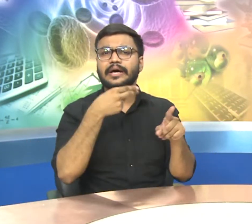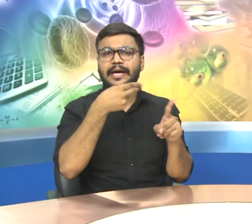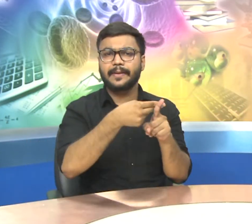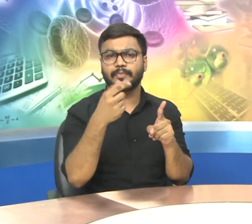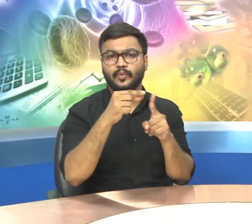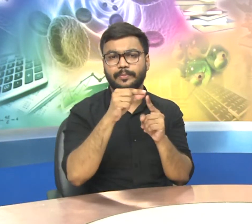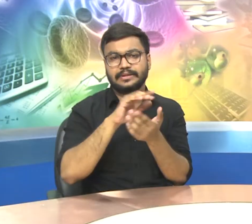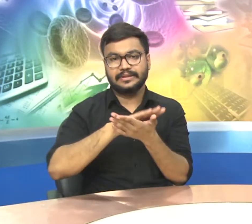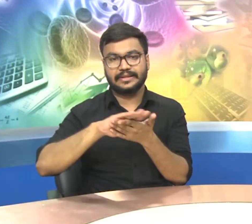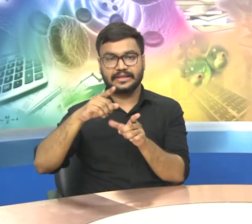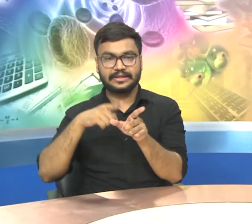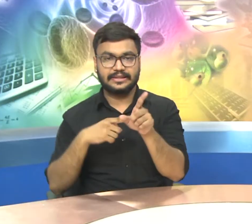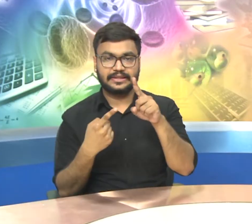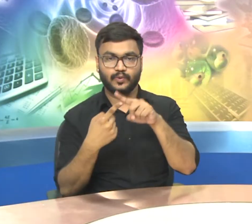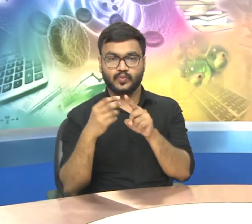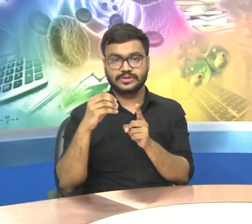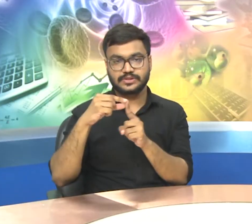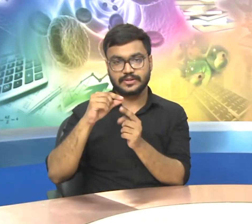water. They are called